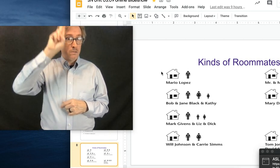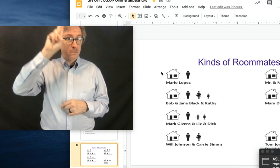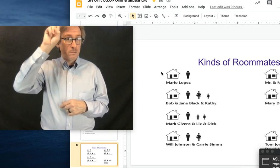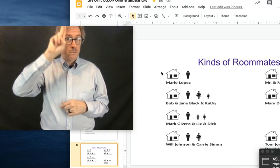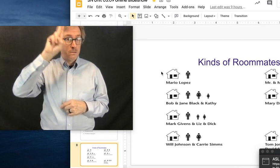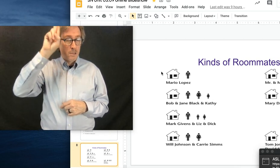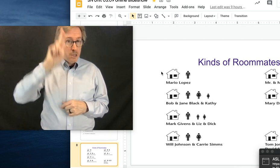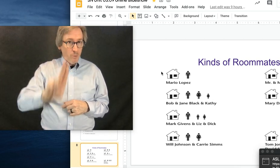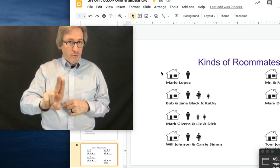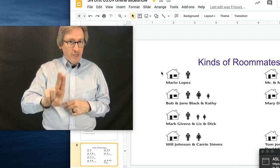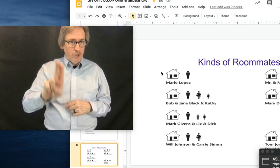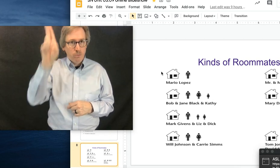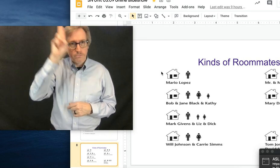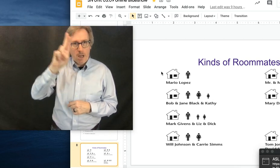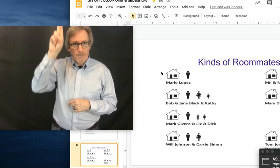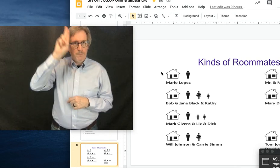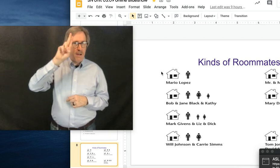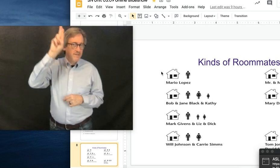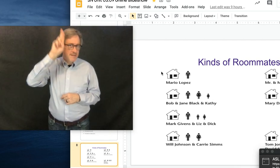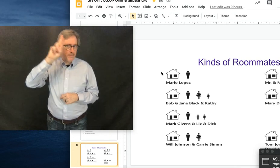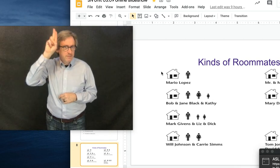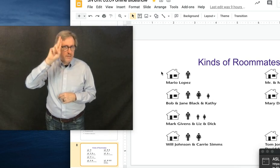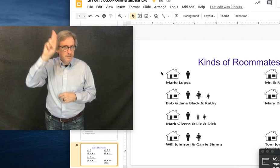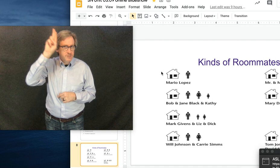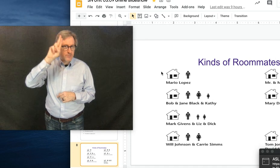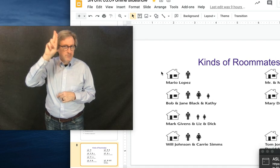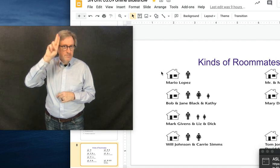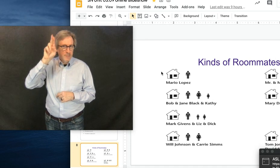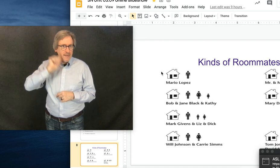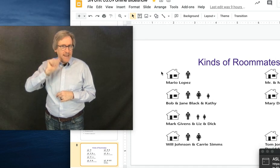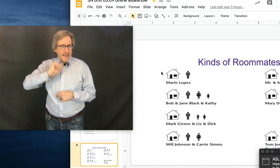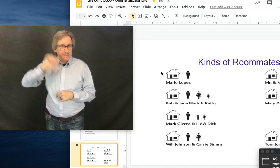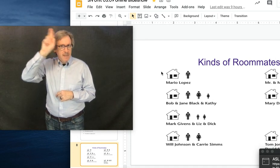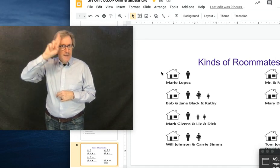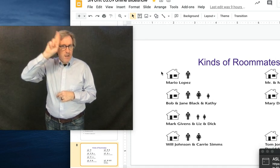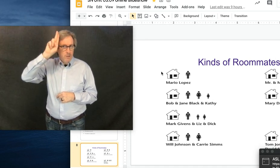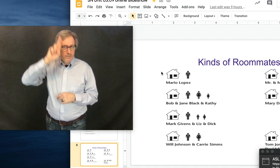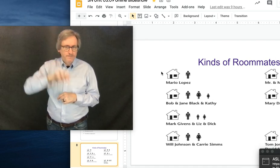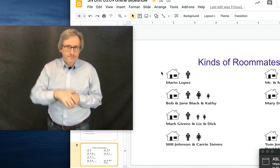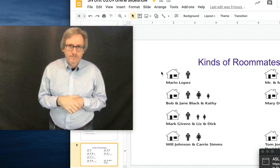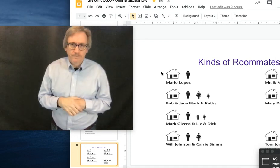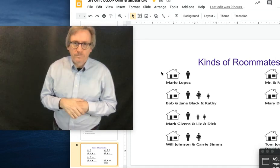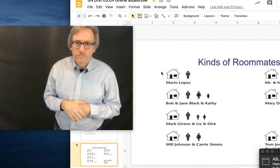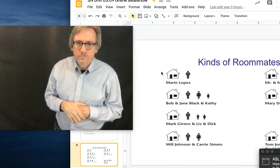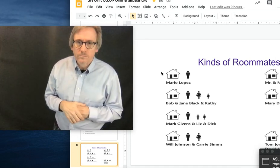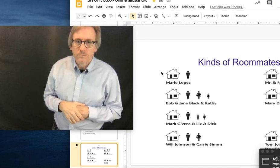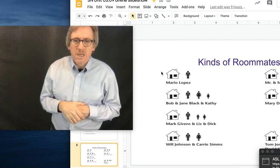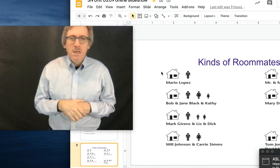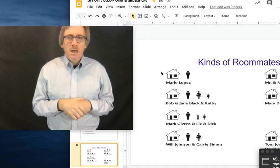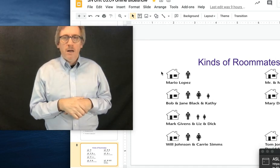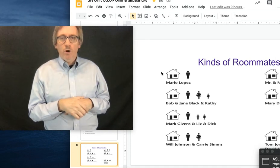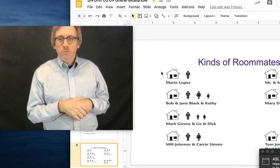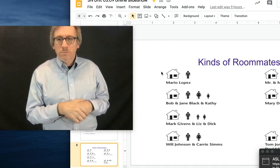uncle, with a U up by the temple, a little circle. Aunt and uncle.